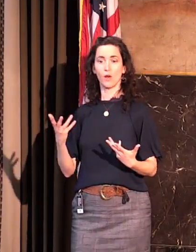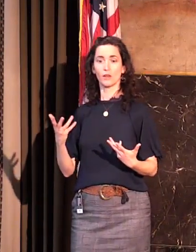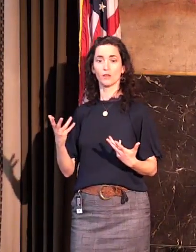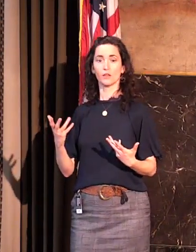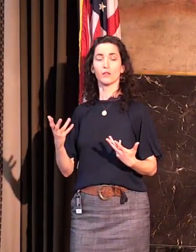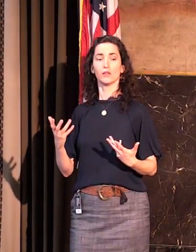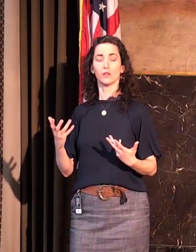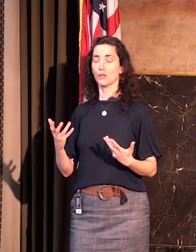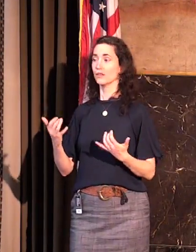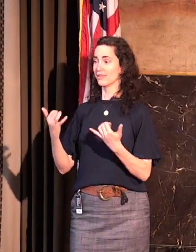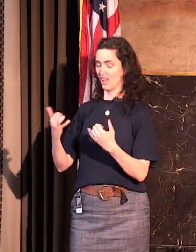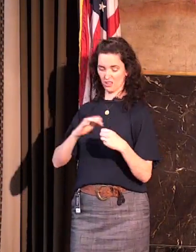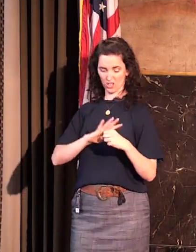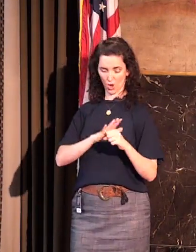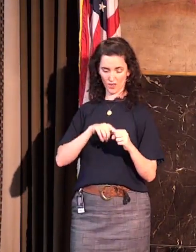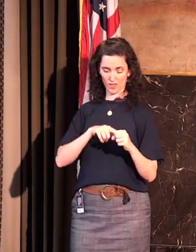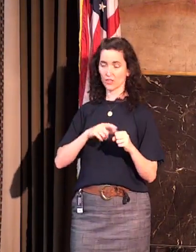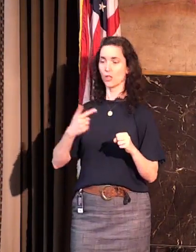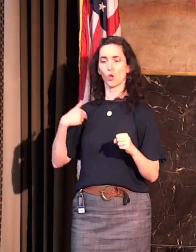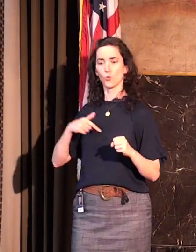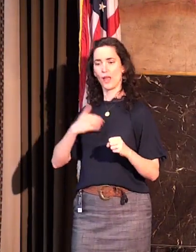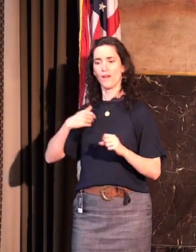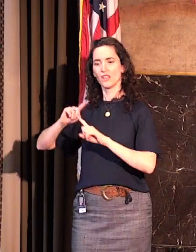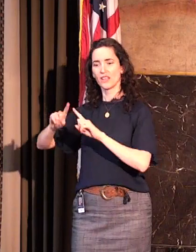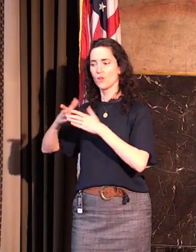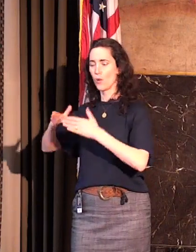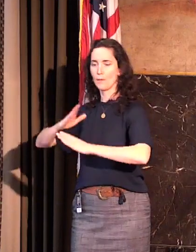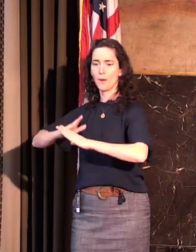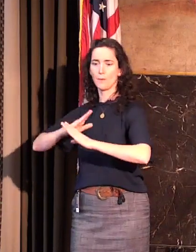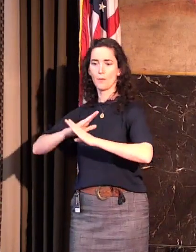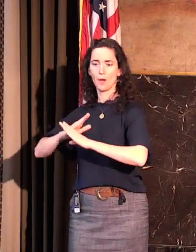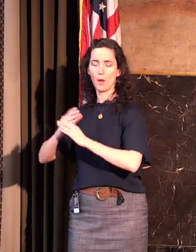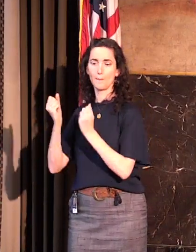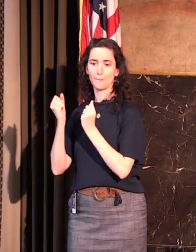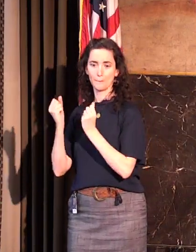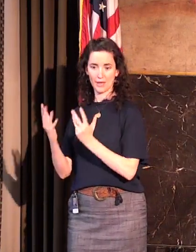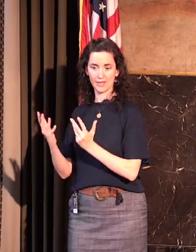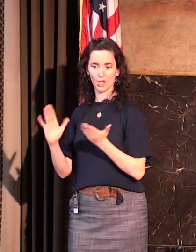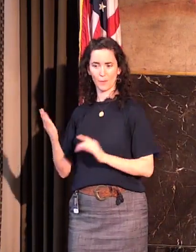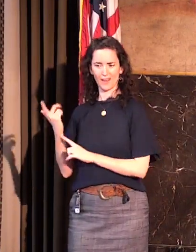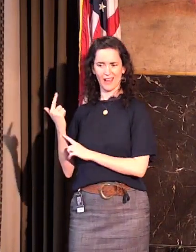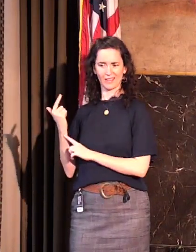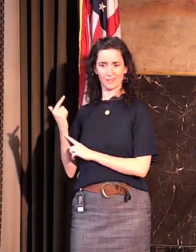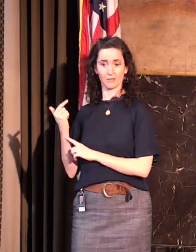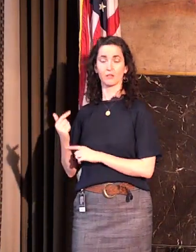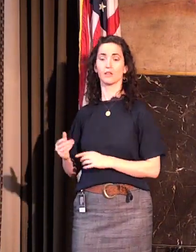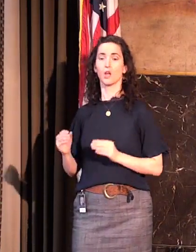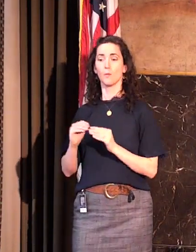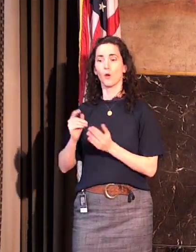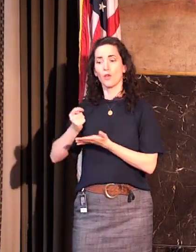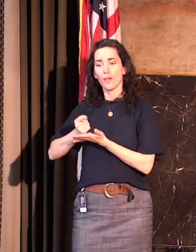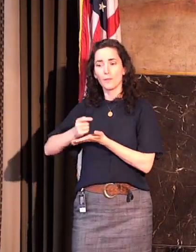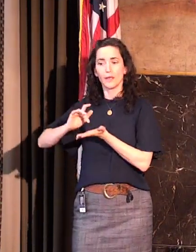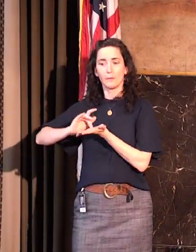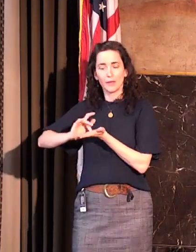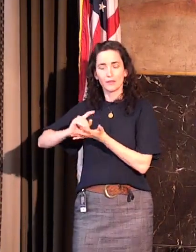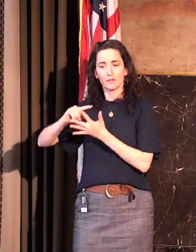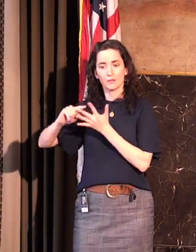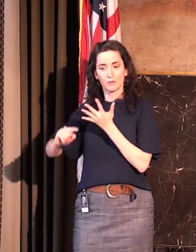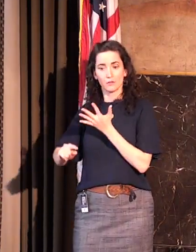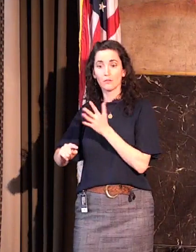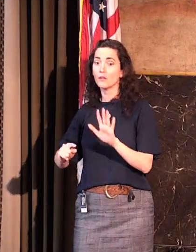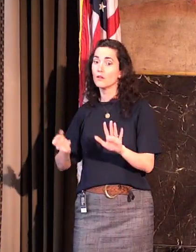have more tools, many more tools at our disposal than we did this time last year. We have more therapeutics, even though